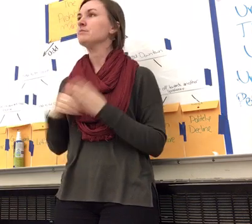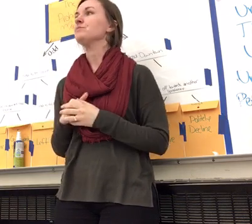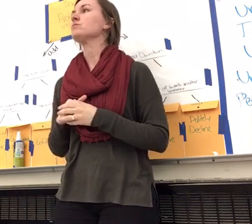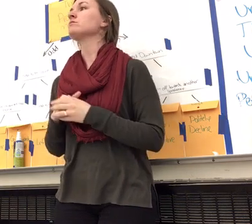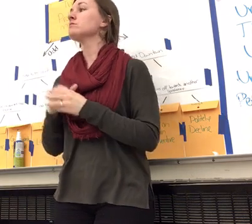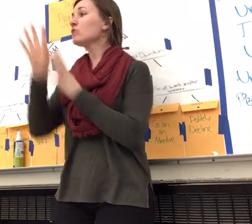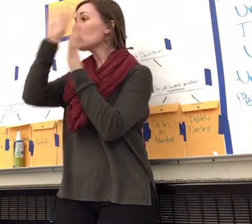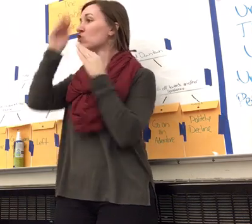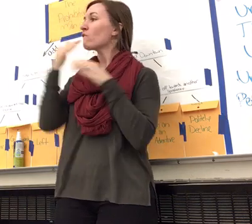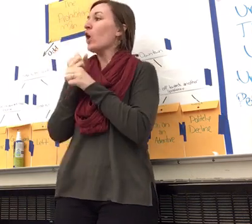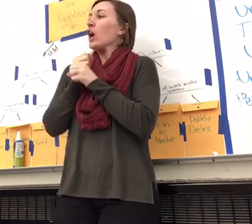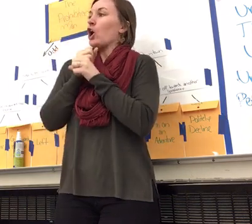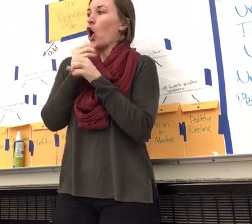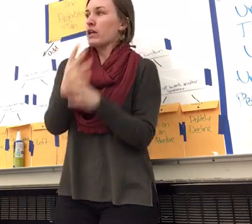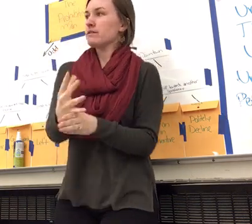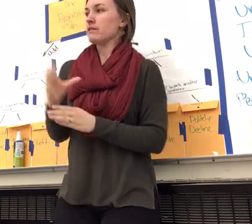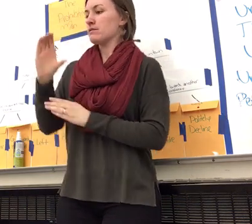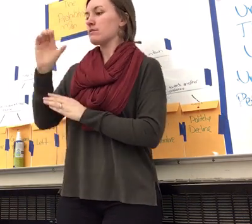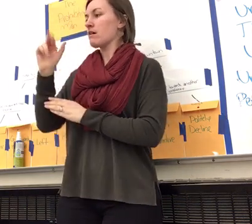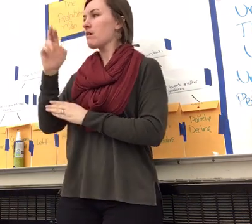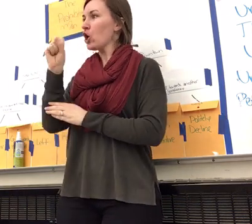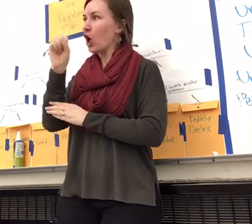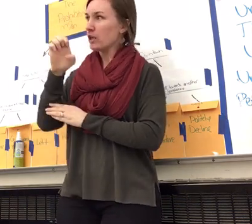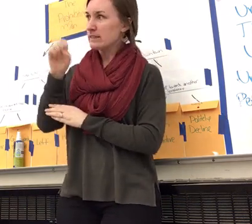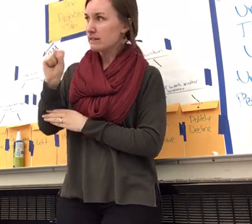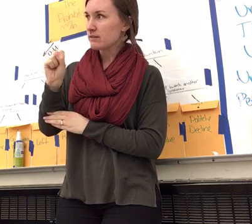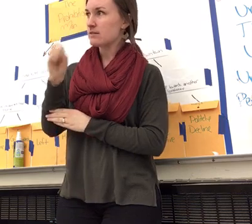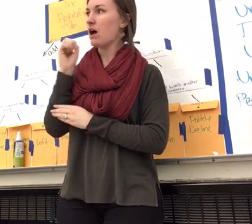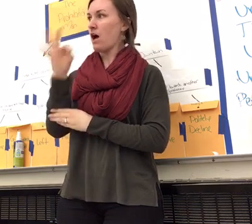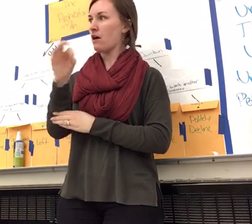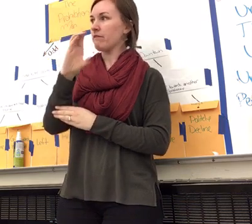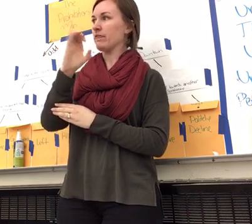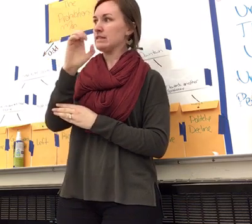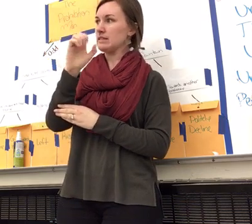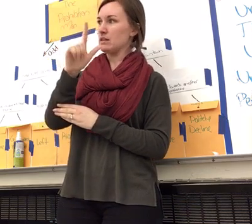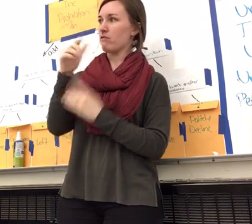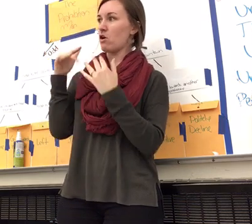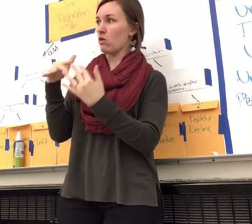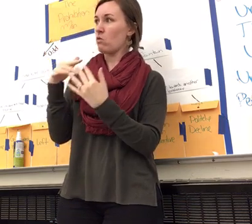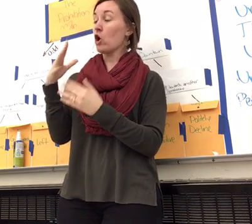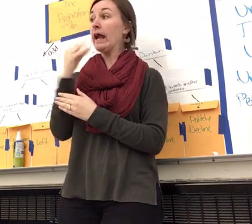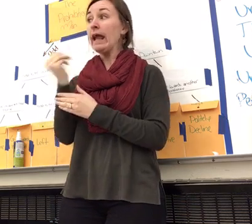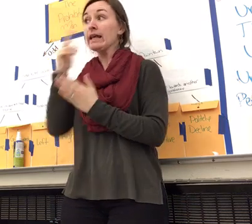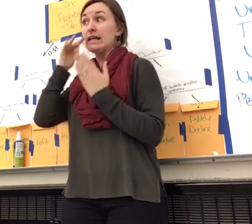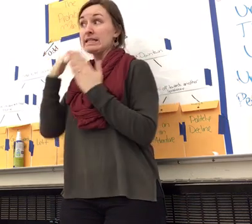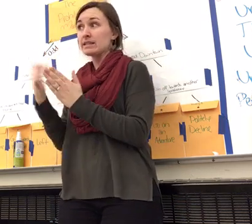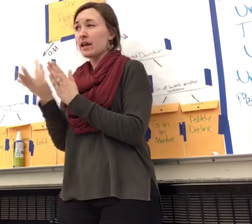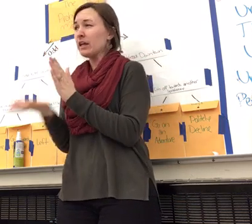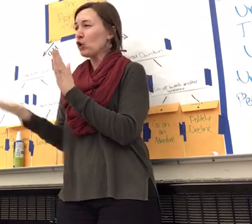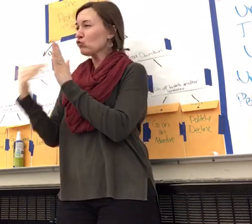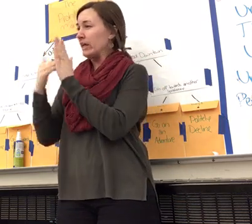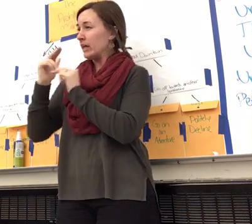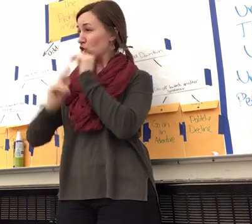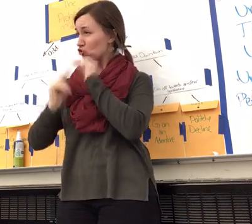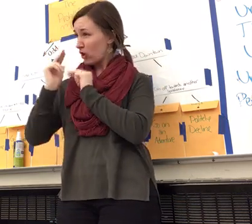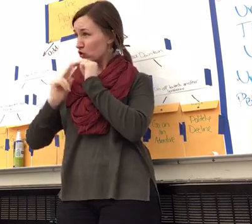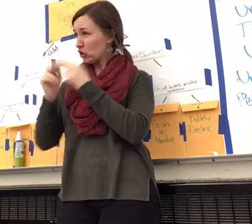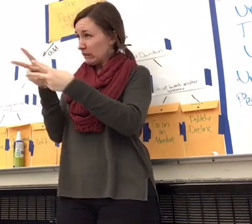you. Anyways, so if you study Reconstruction, and if you study causes of the war, especially causes of the war,